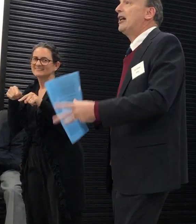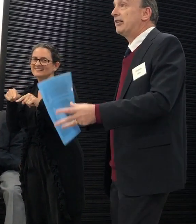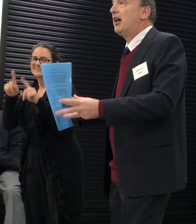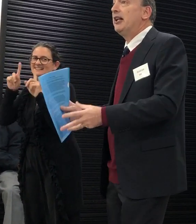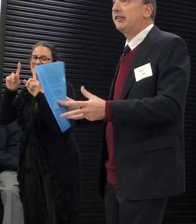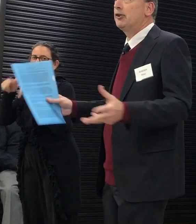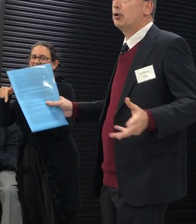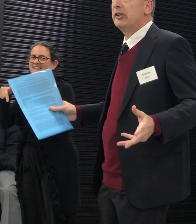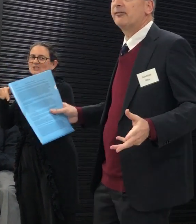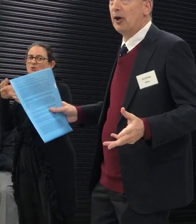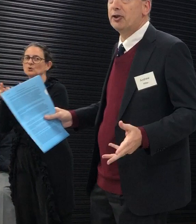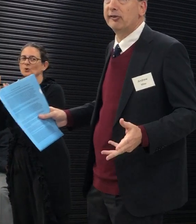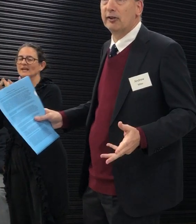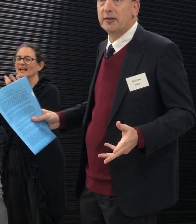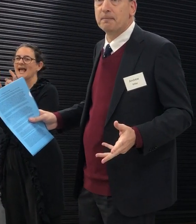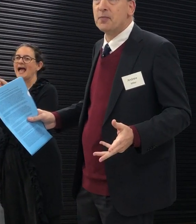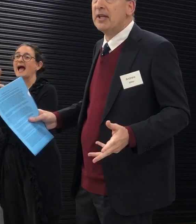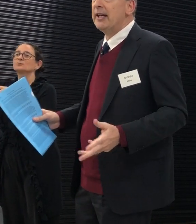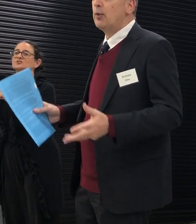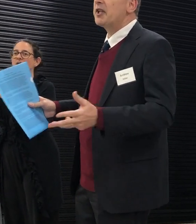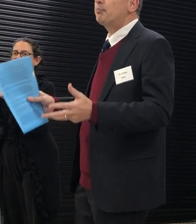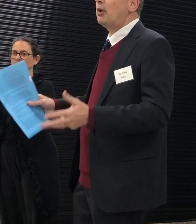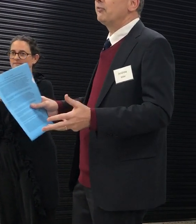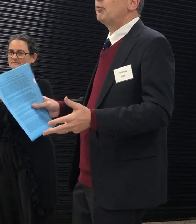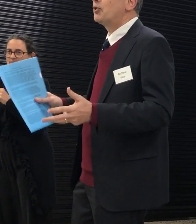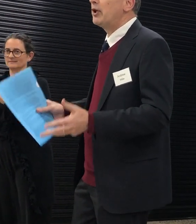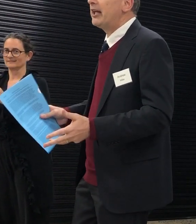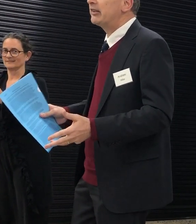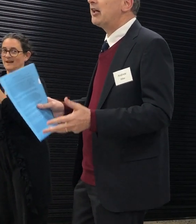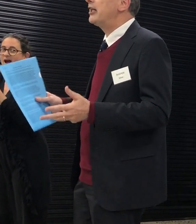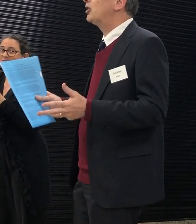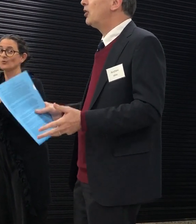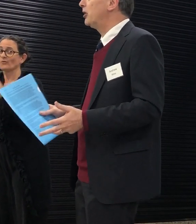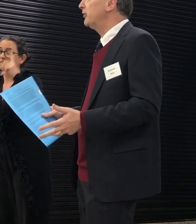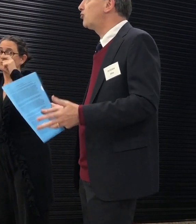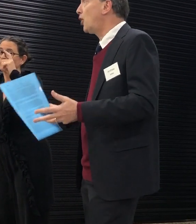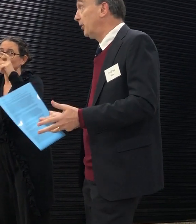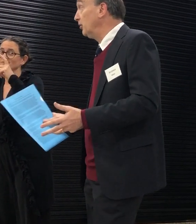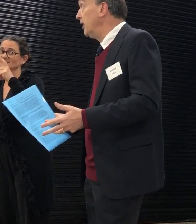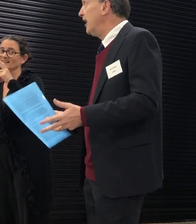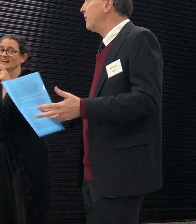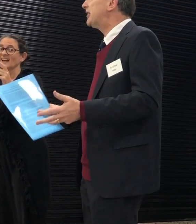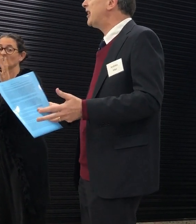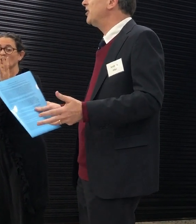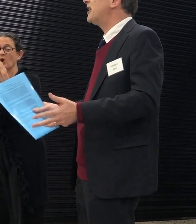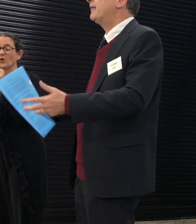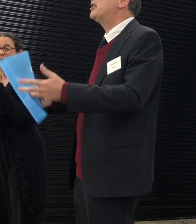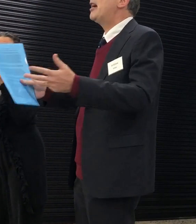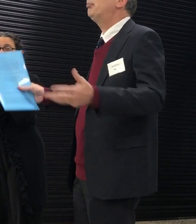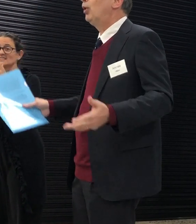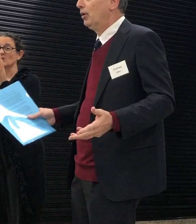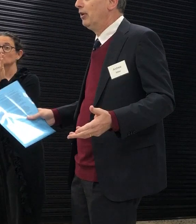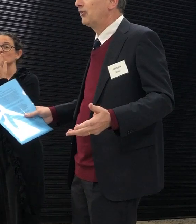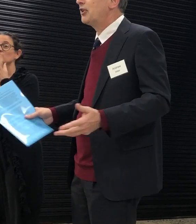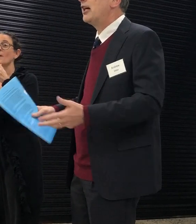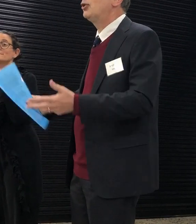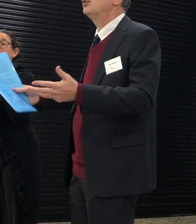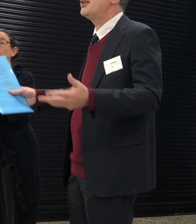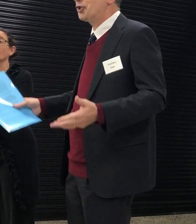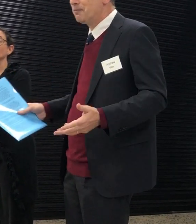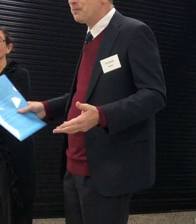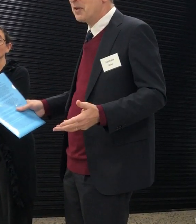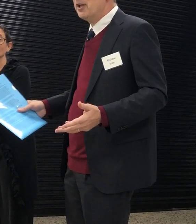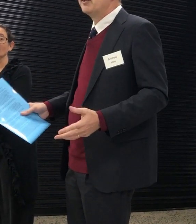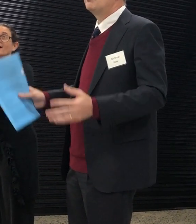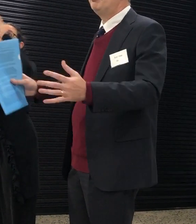started cooking outside. I got all these photos of it. One of the problems with cooking outside in Congo is tropical. Every second day they have a downpour, so they can't